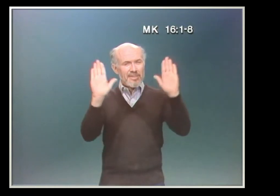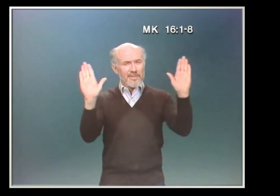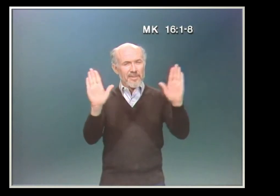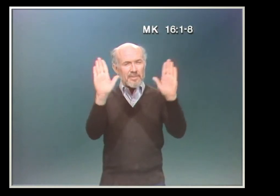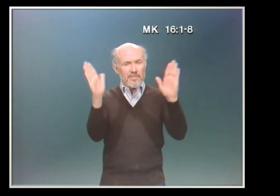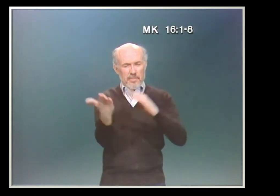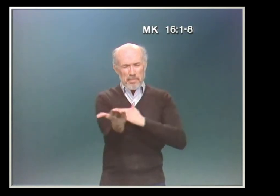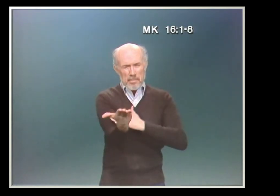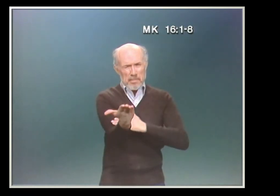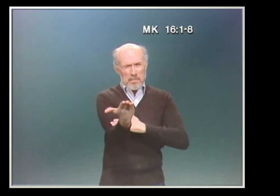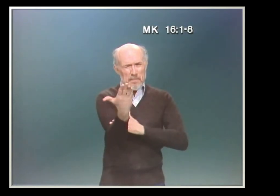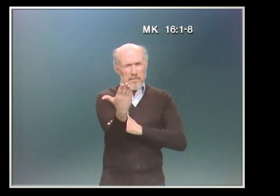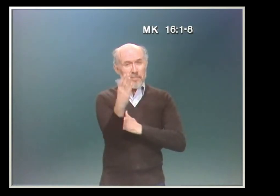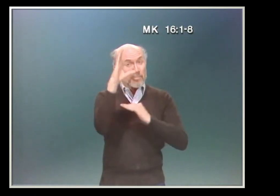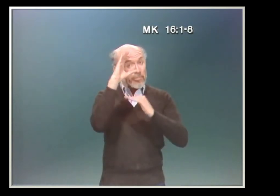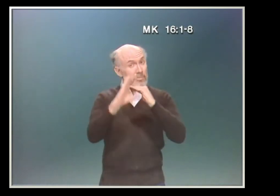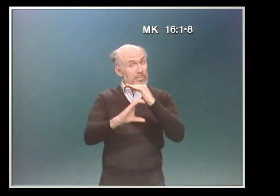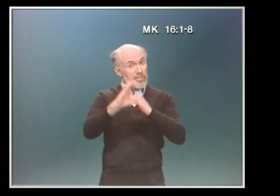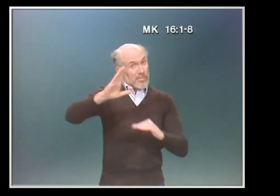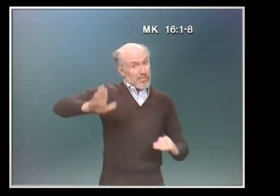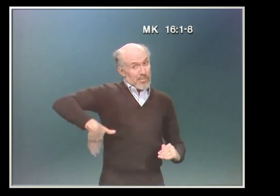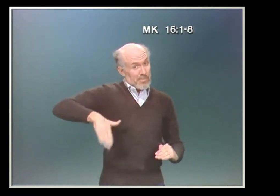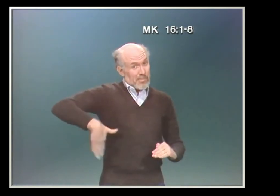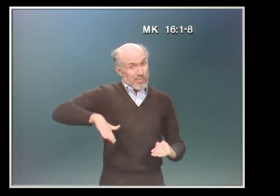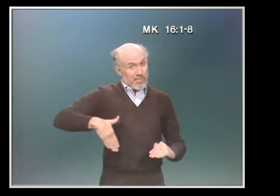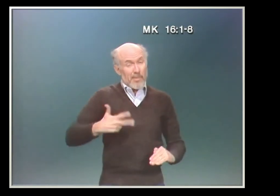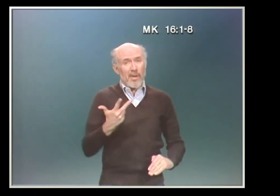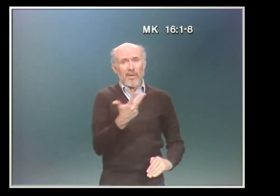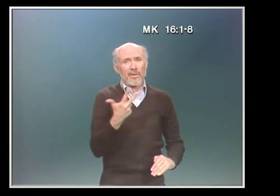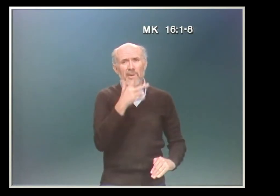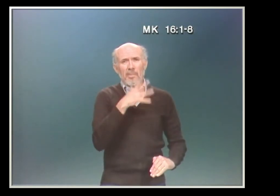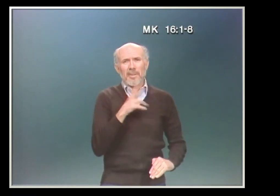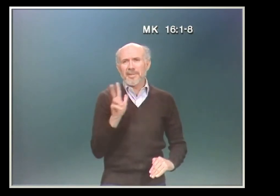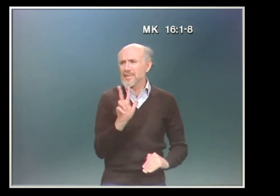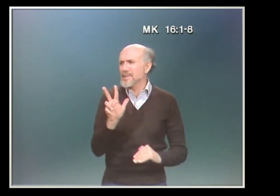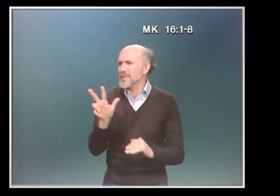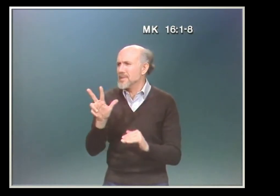That next day, after the Sabbath day, Mary Magdalene,